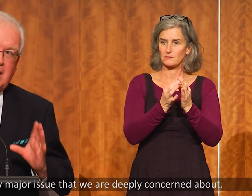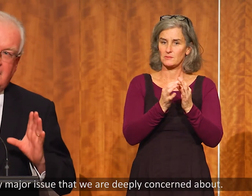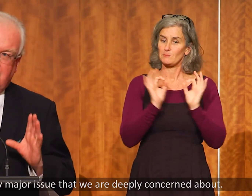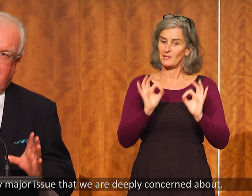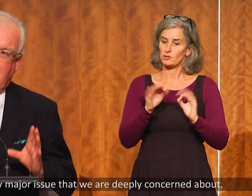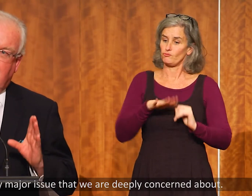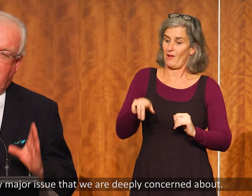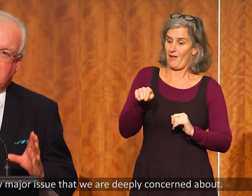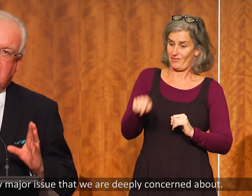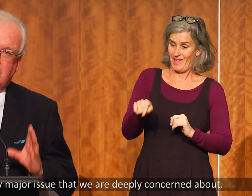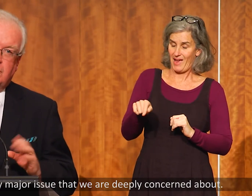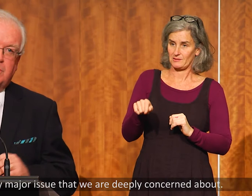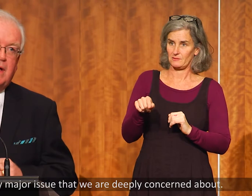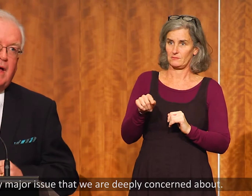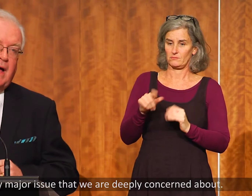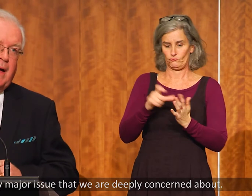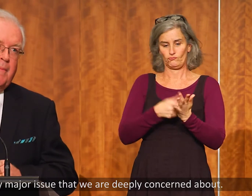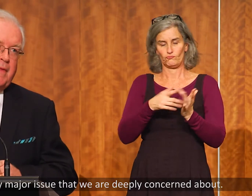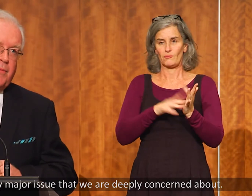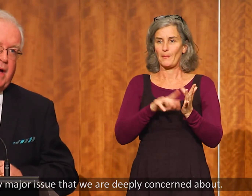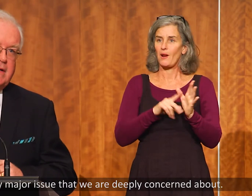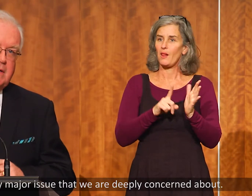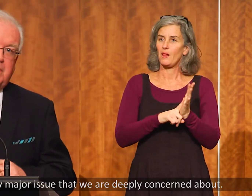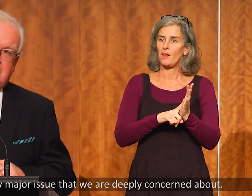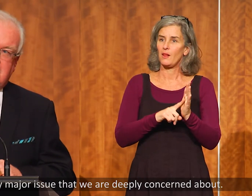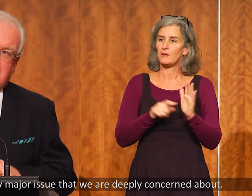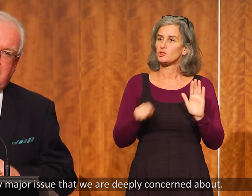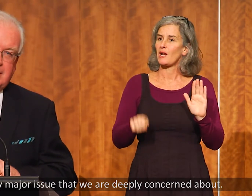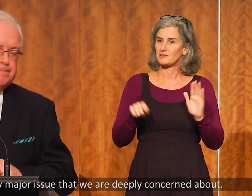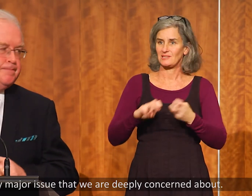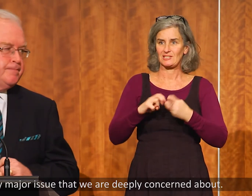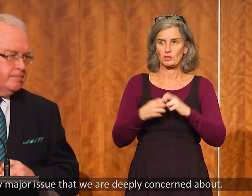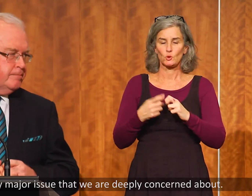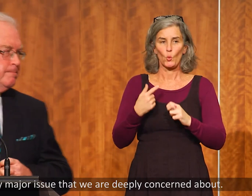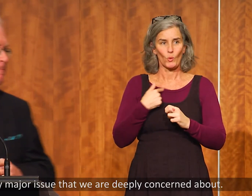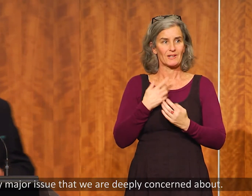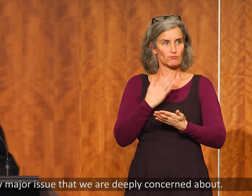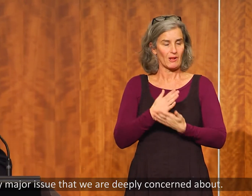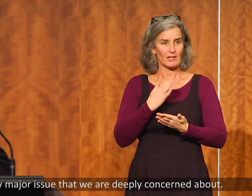a very, very major issue that we are deeply concerned about.